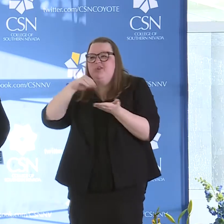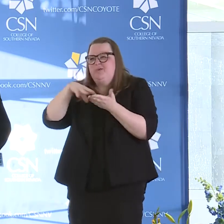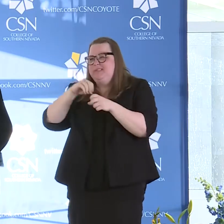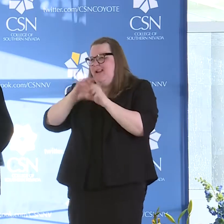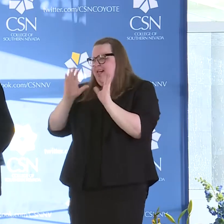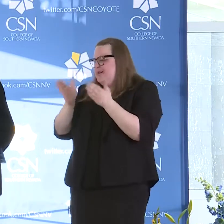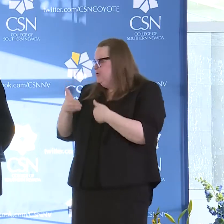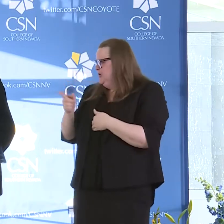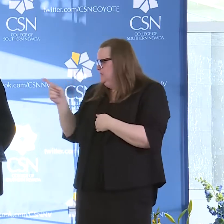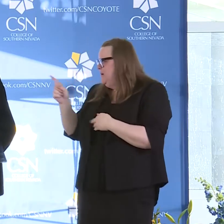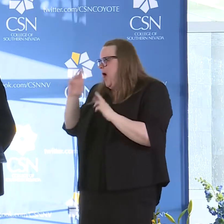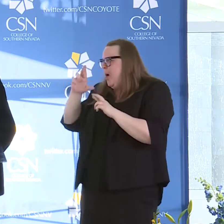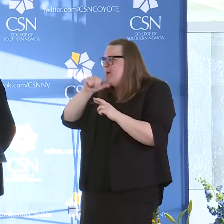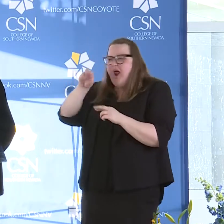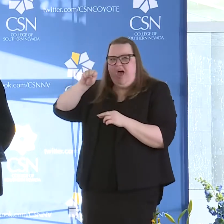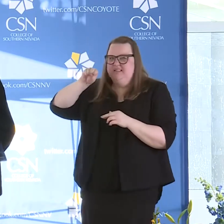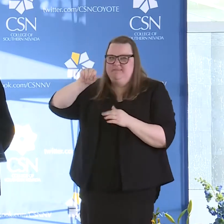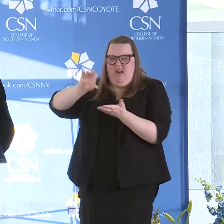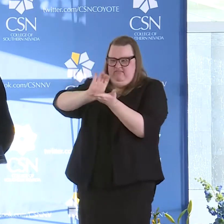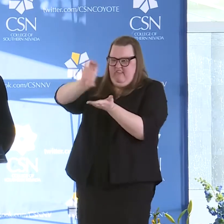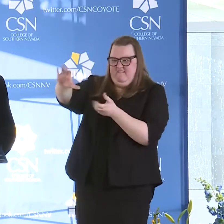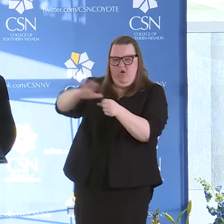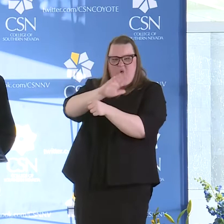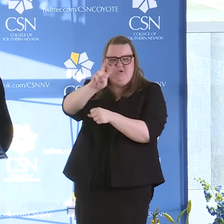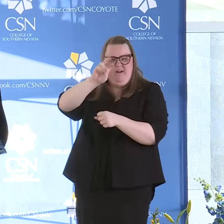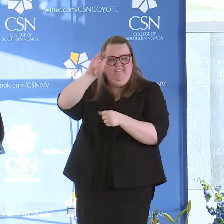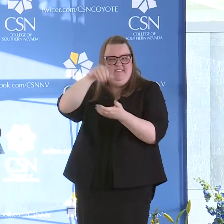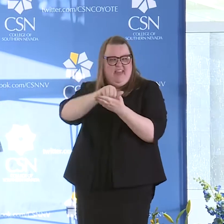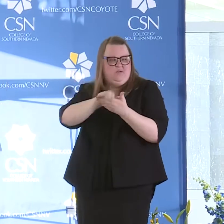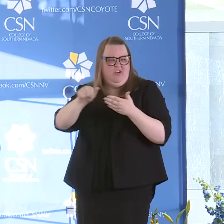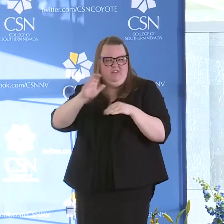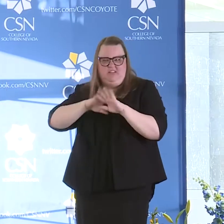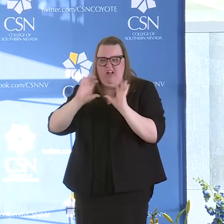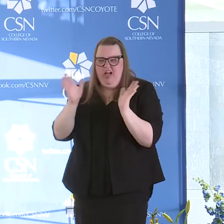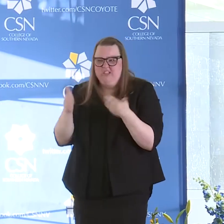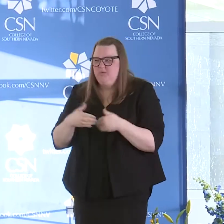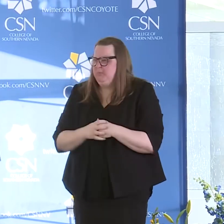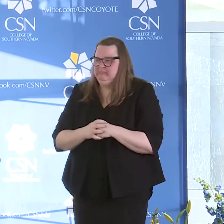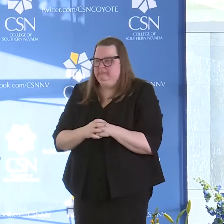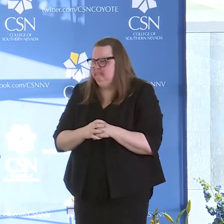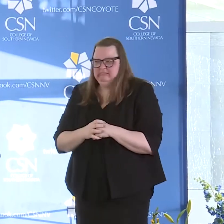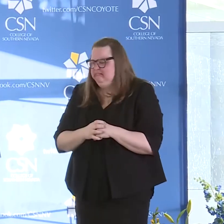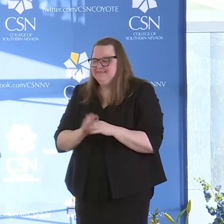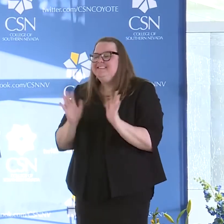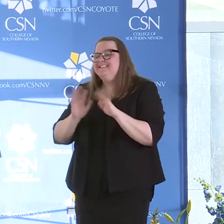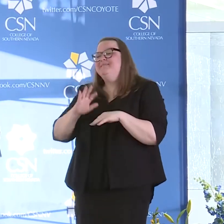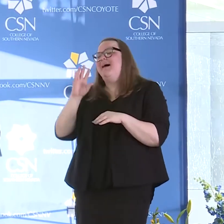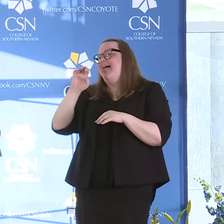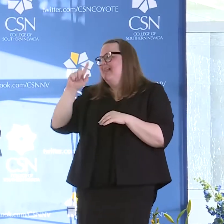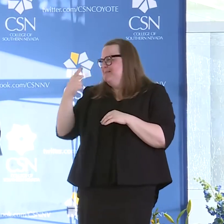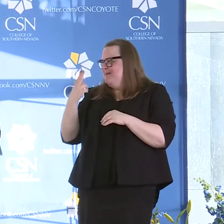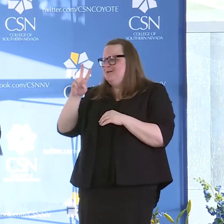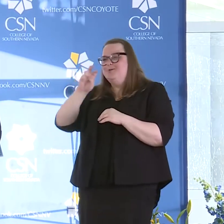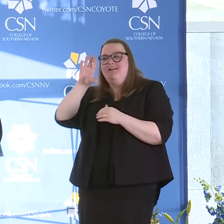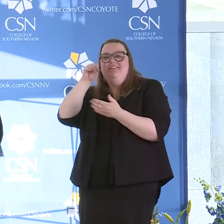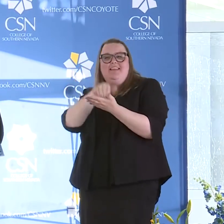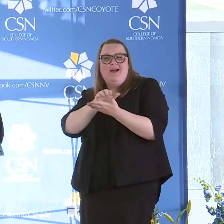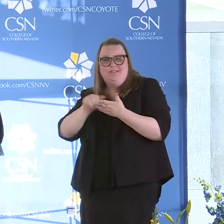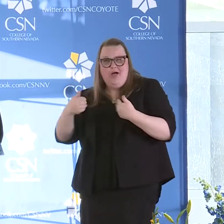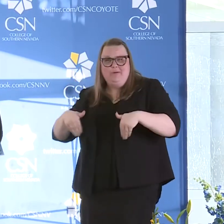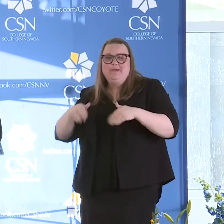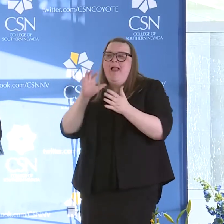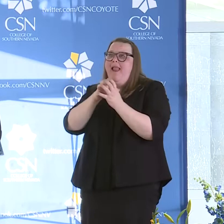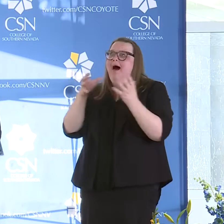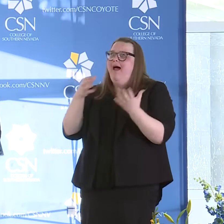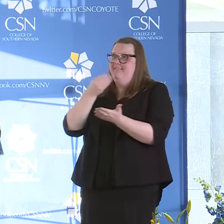Well, I hope you're not going to spend the whole $250,000 on supplies. Elizabeth, $250,000 is a lot